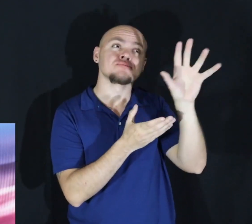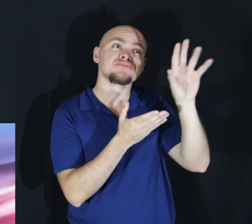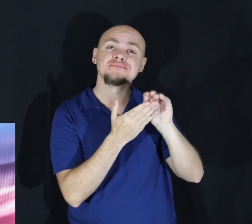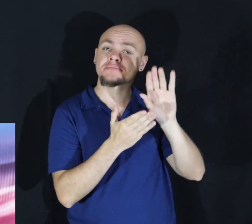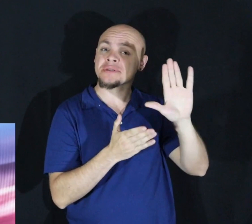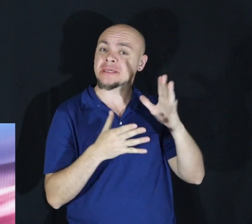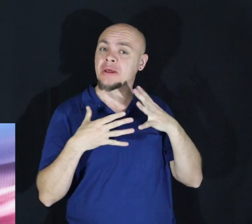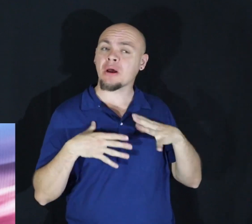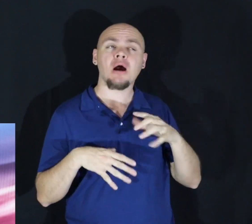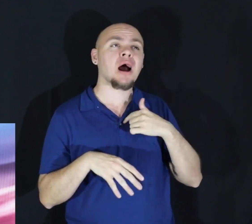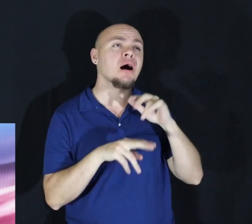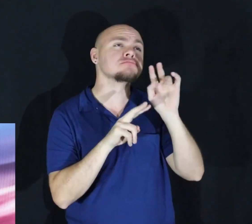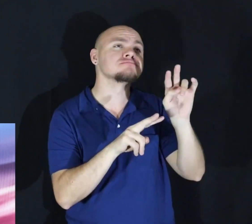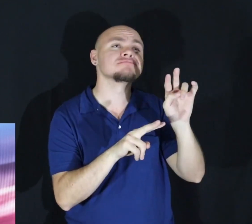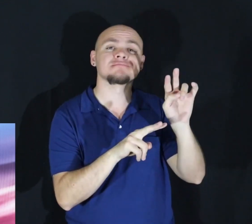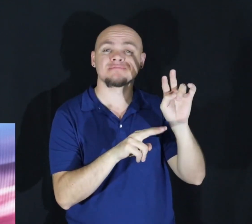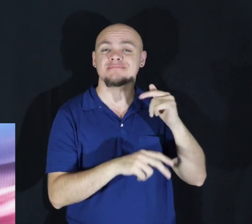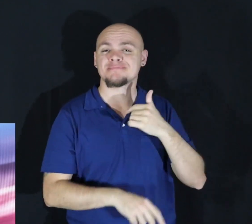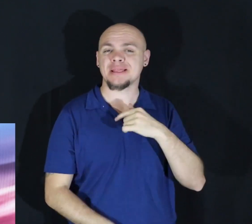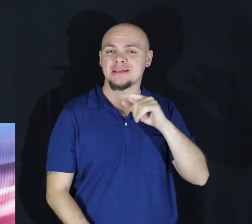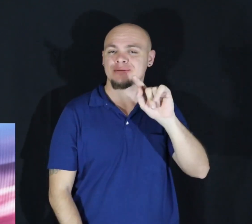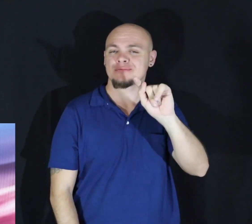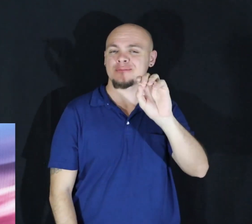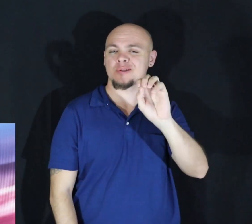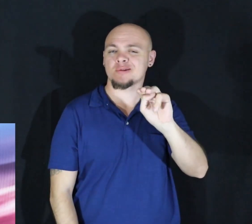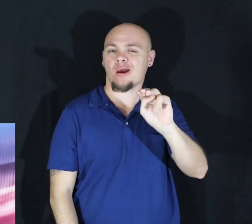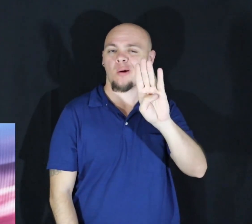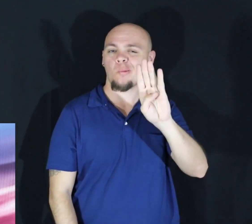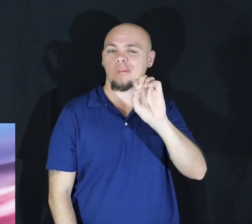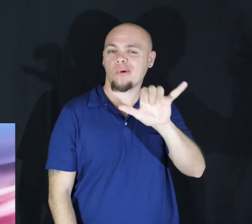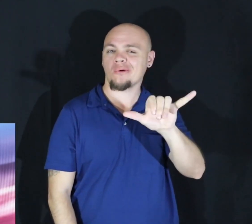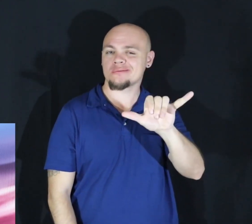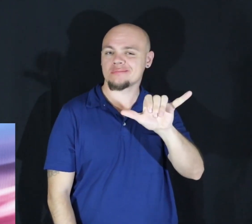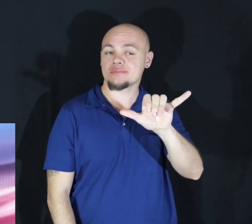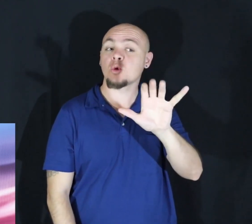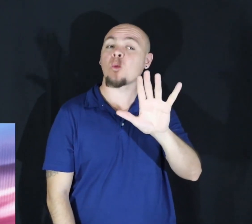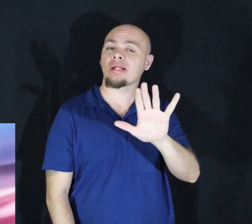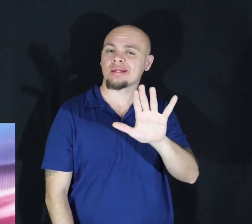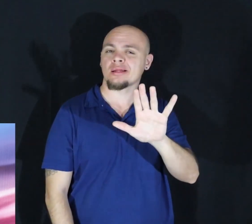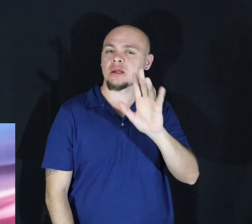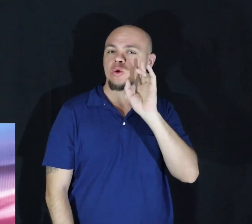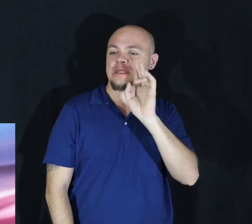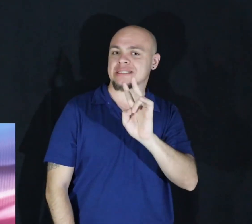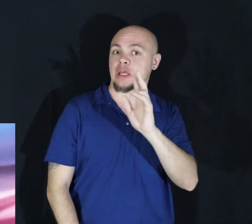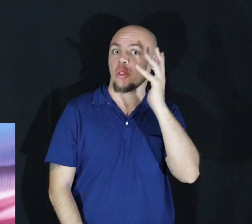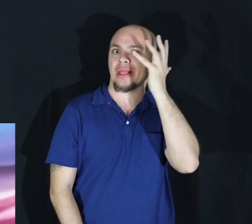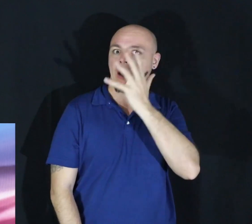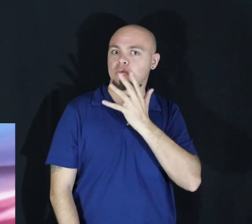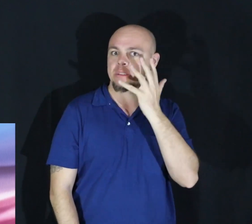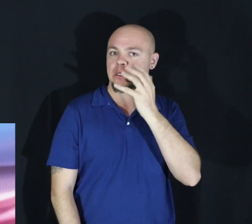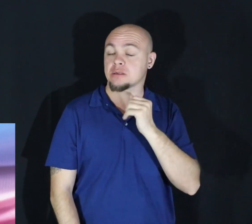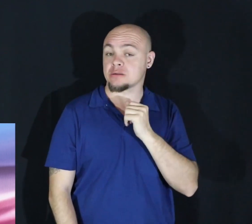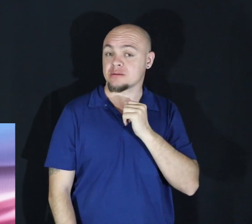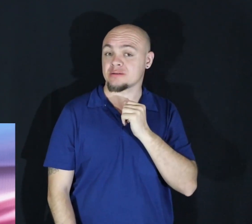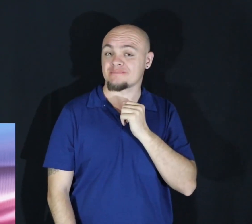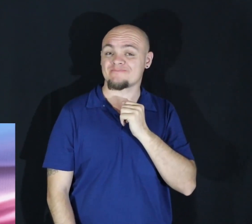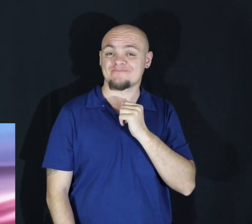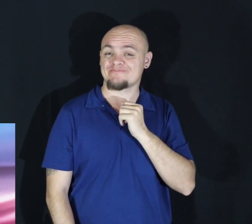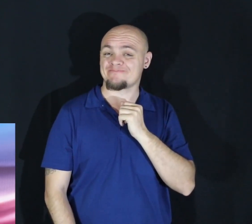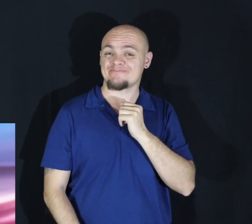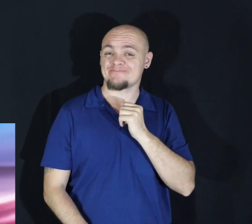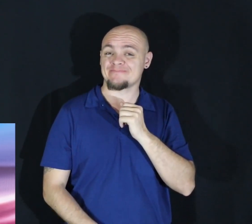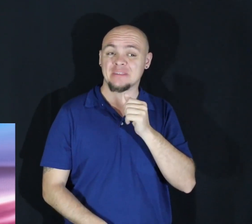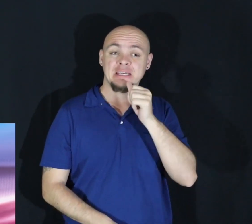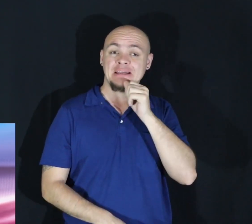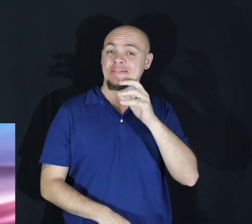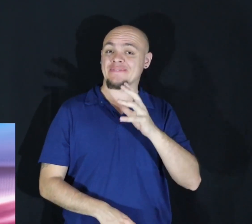to. I was quite a tomboy. Well, that's at least what you can see from the outside. I didn't have many feminine